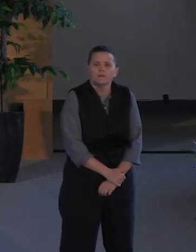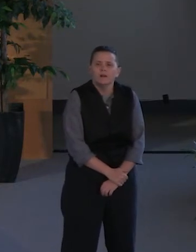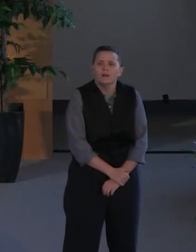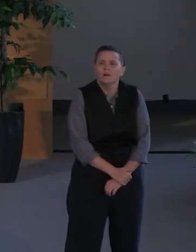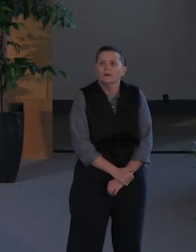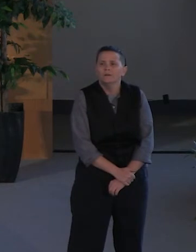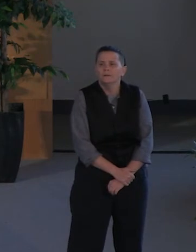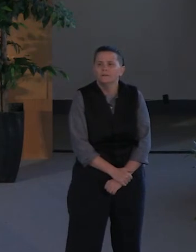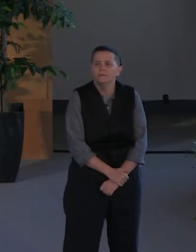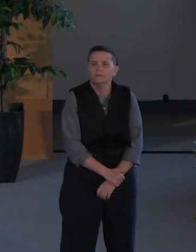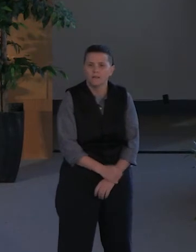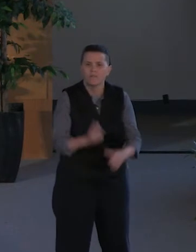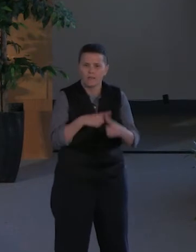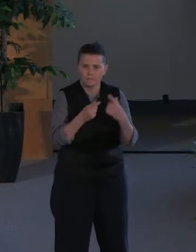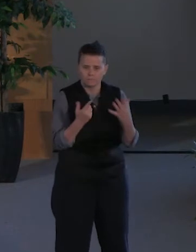And be here now.